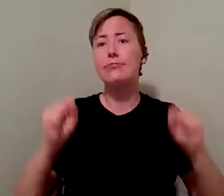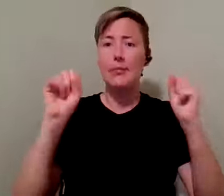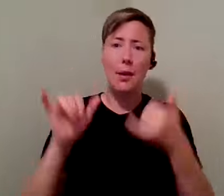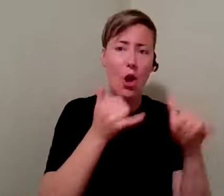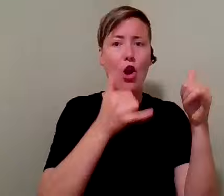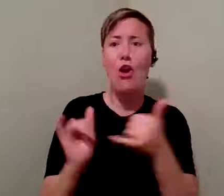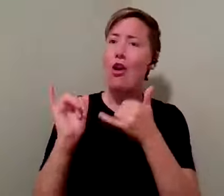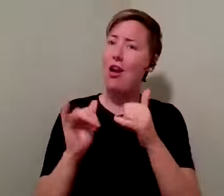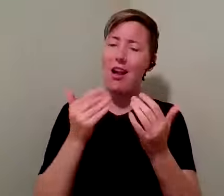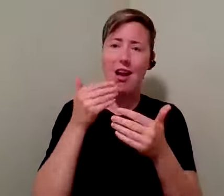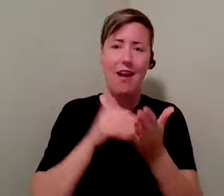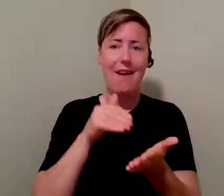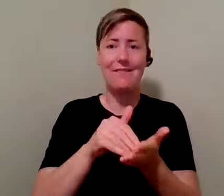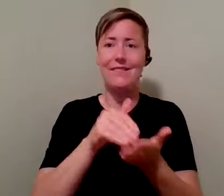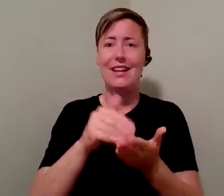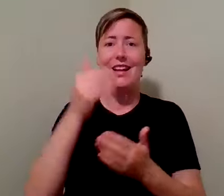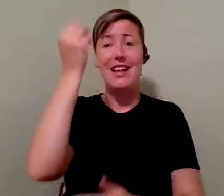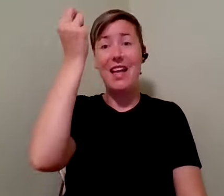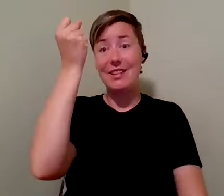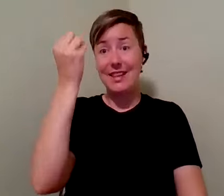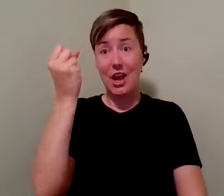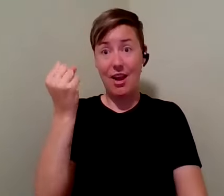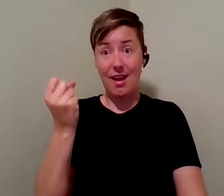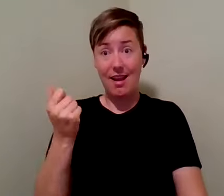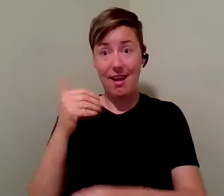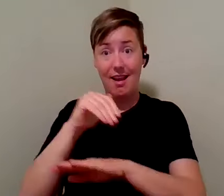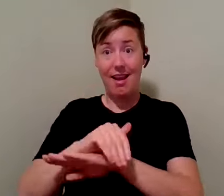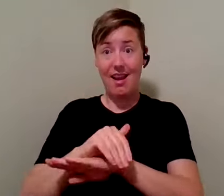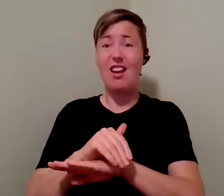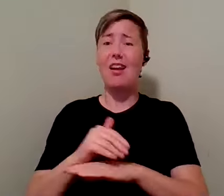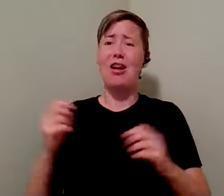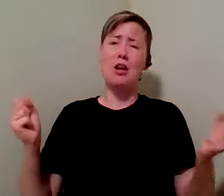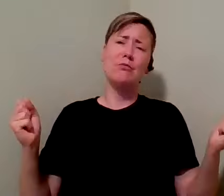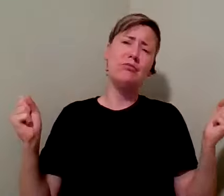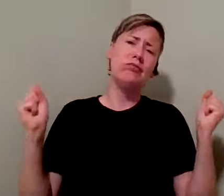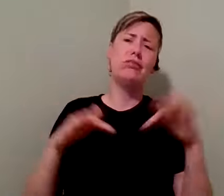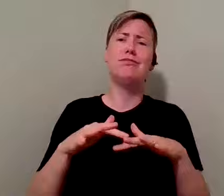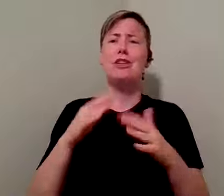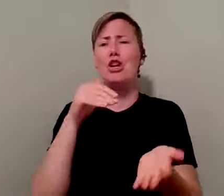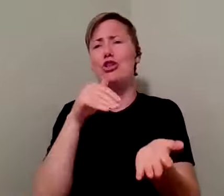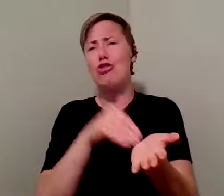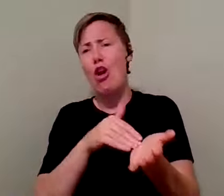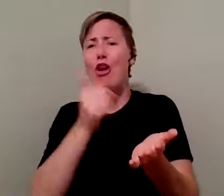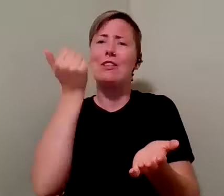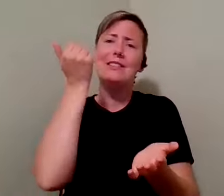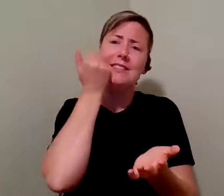Saturday night, every Saturday night, you'd have this whole bunch of doctors and dentists over at our